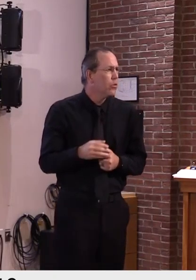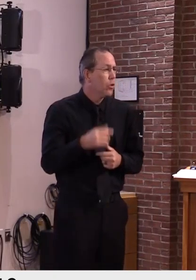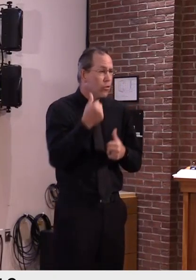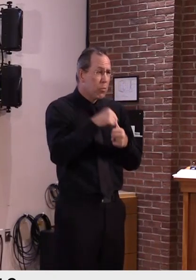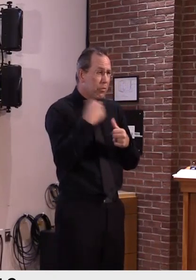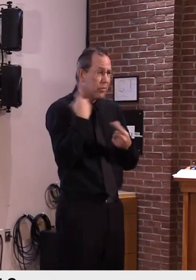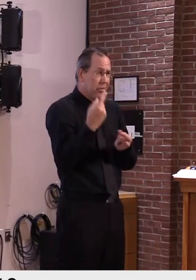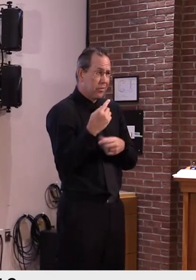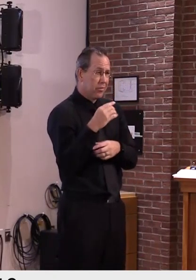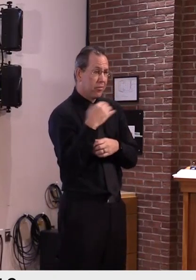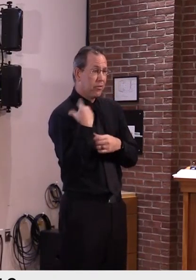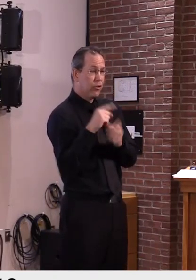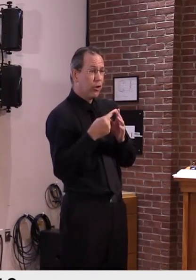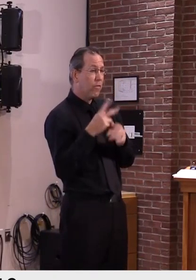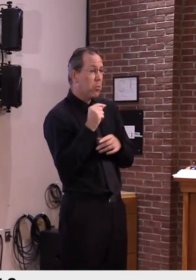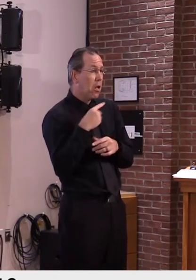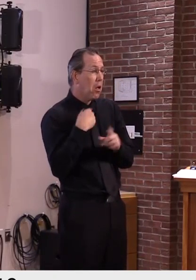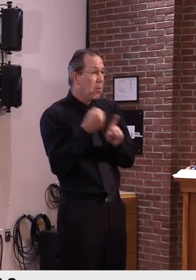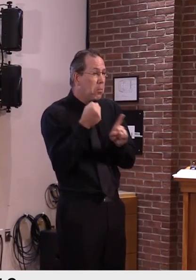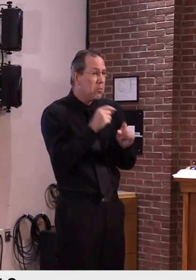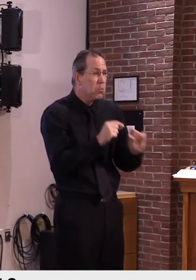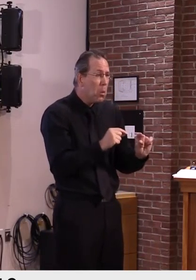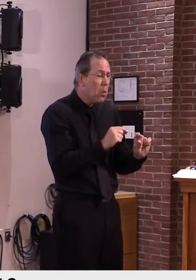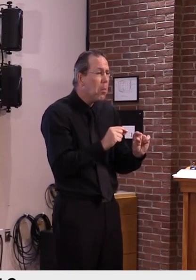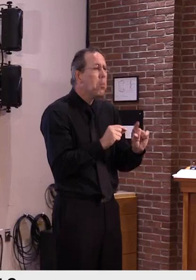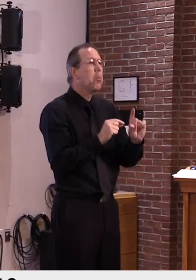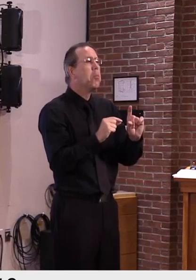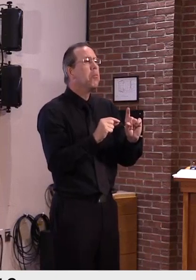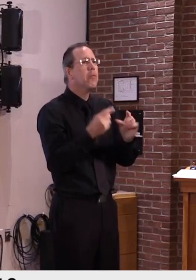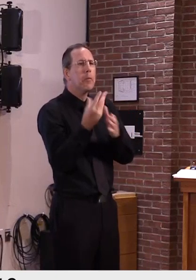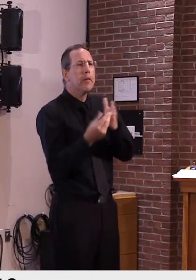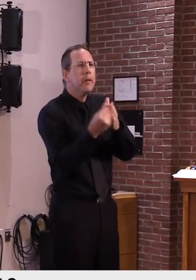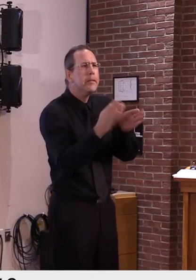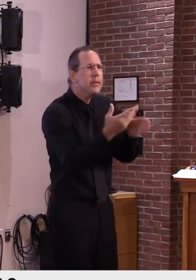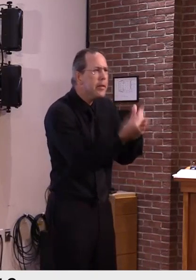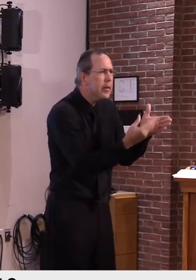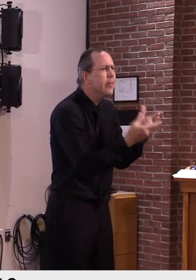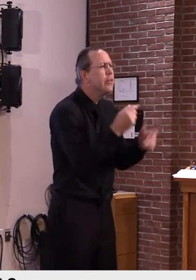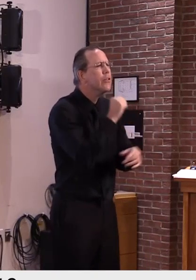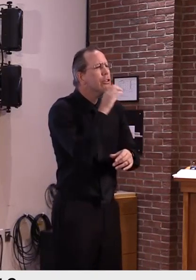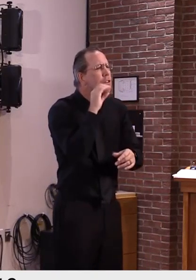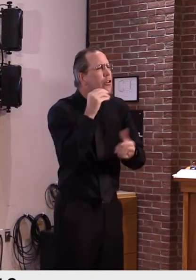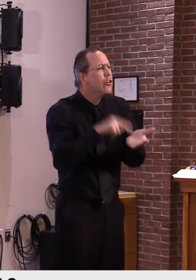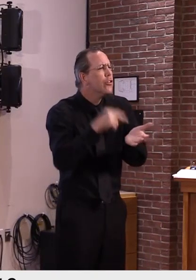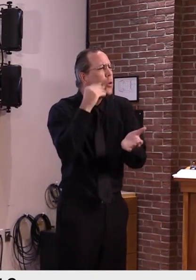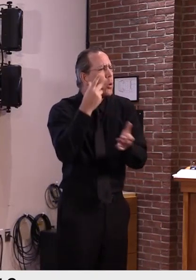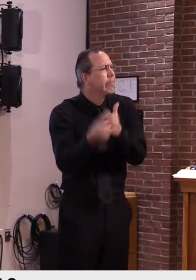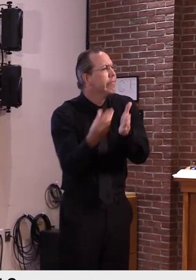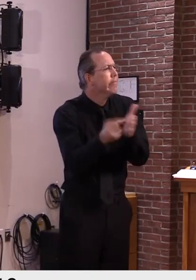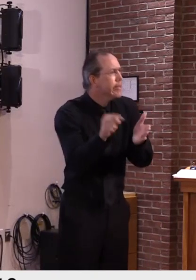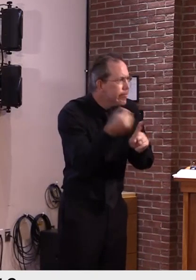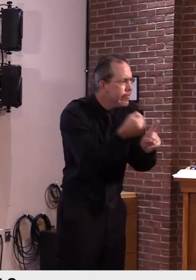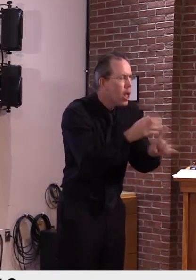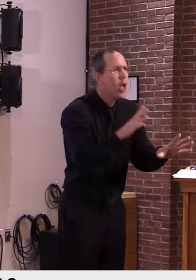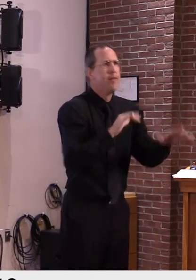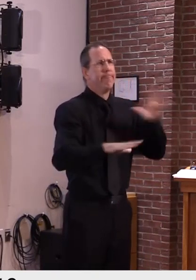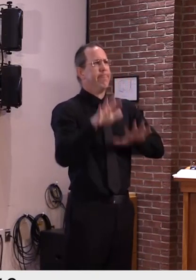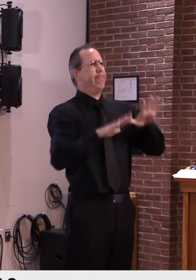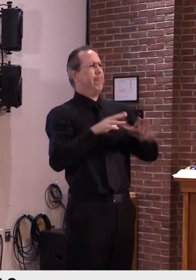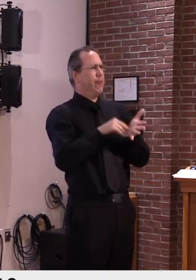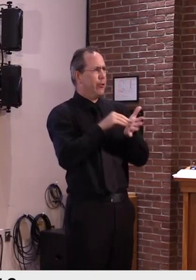in long-term care facilities. So we did have more deaths per capita early on in the pandemic. If you measure it just from the period of time